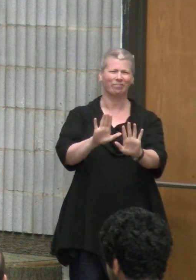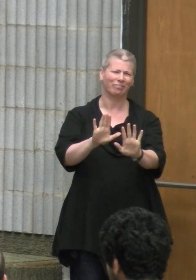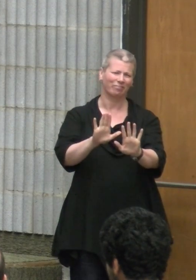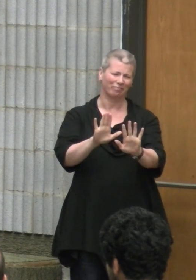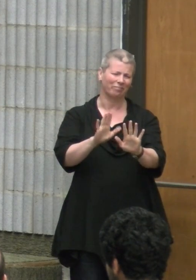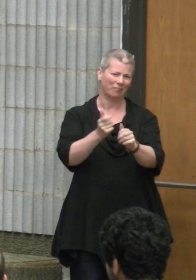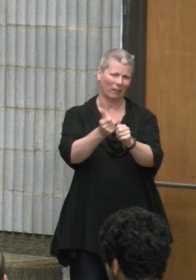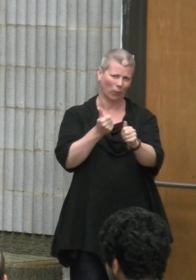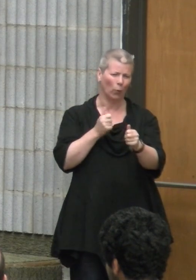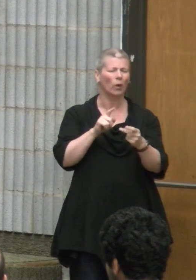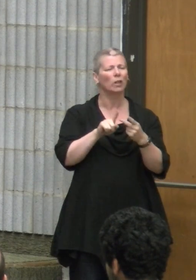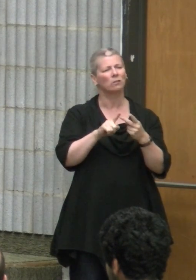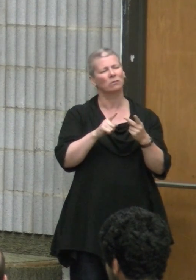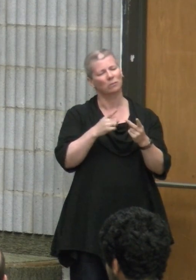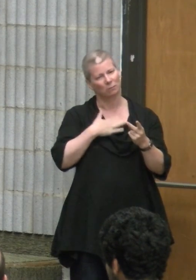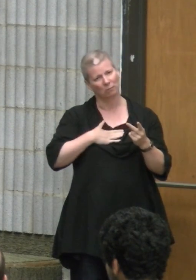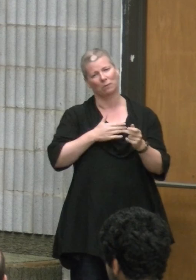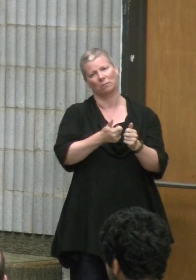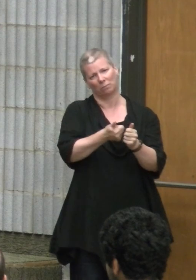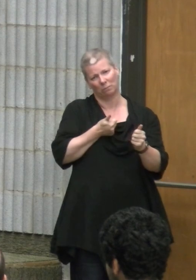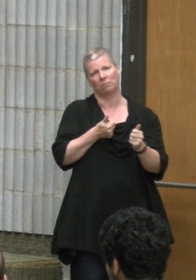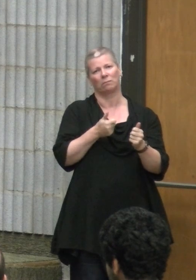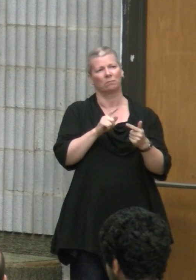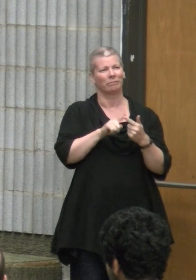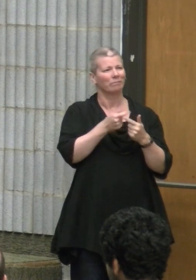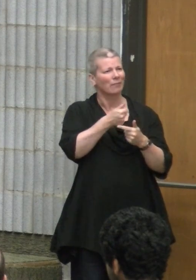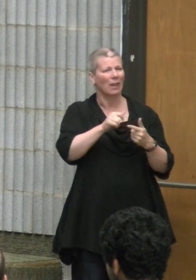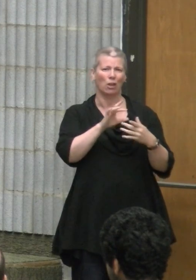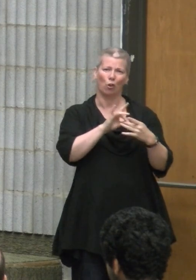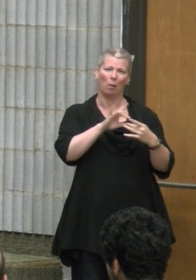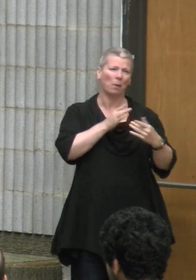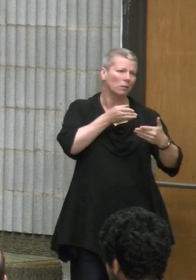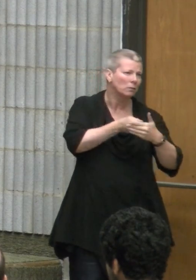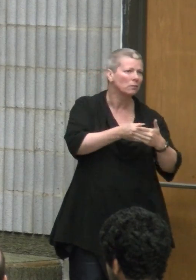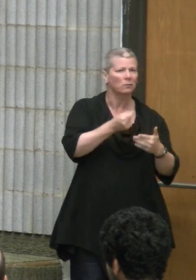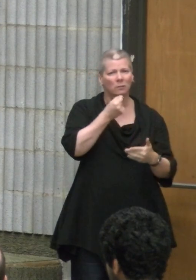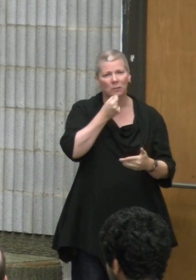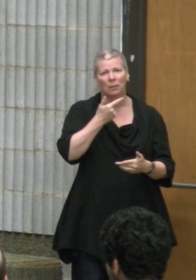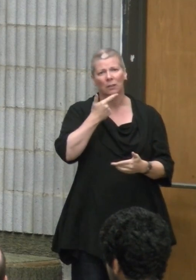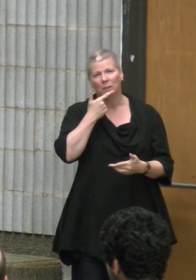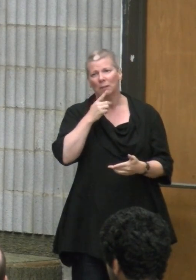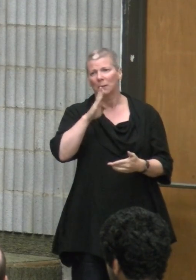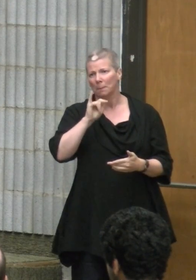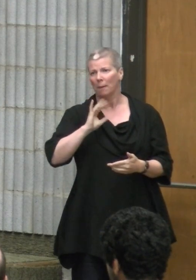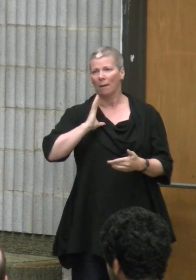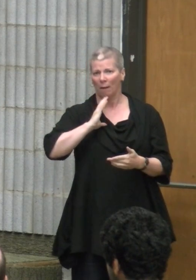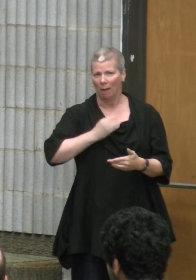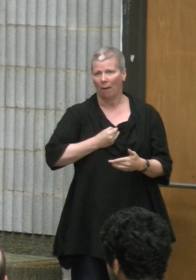making homophobic, transphobic, racist, classist, sexist, and other oppressive comments.